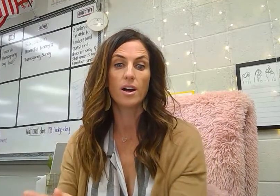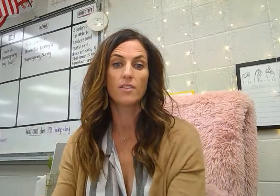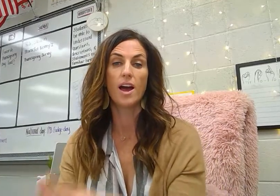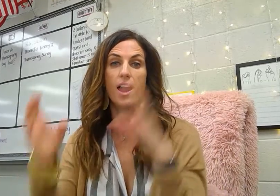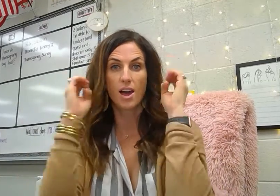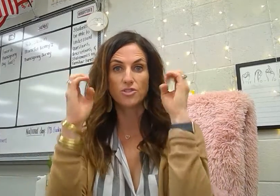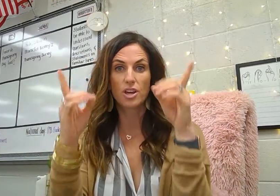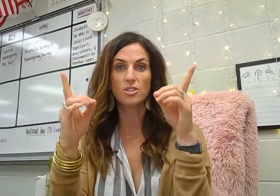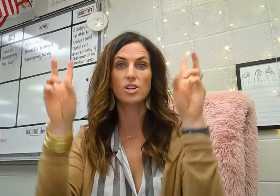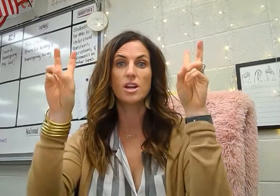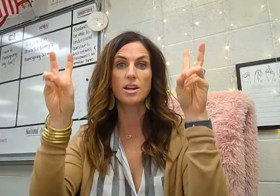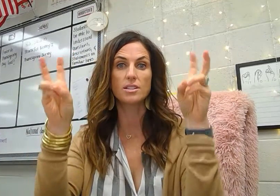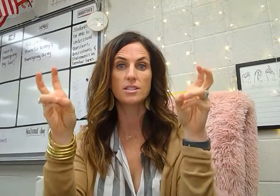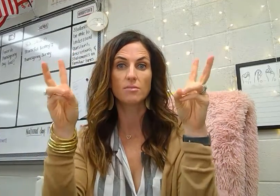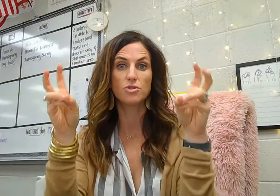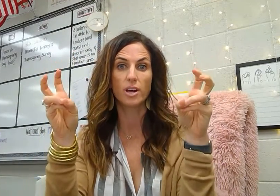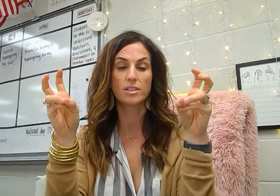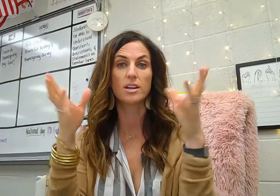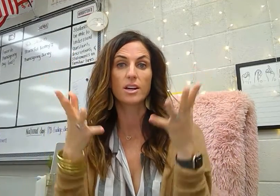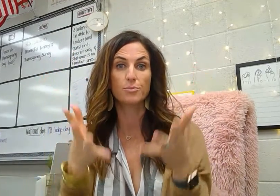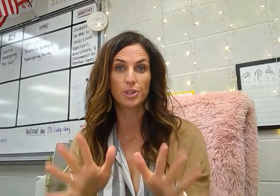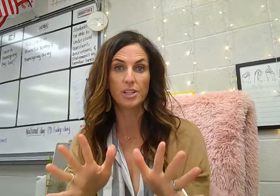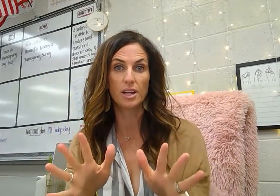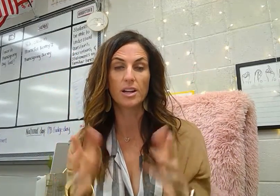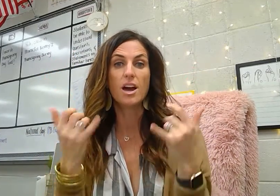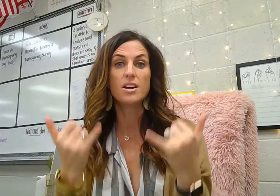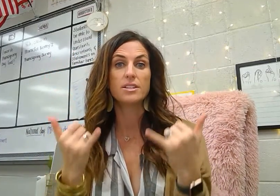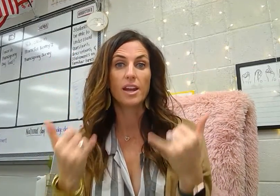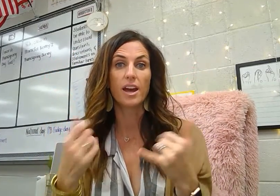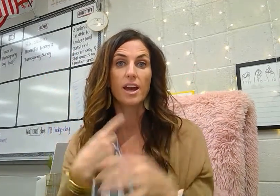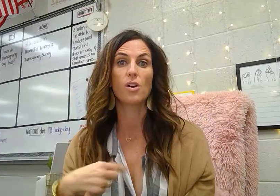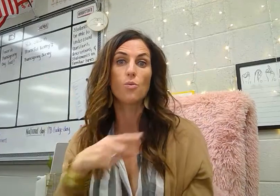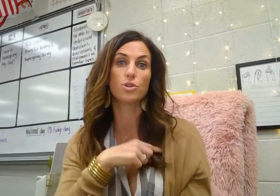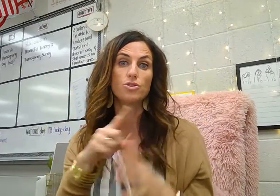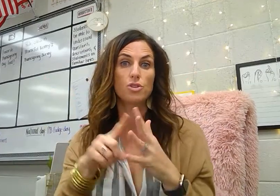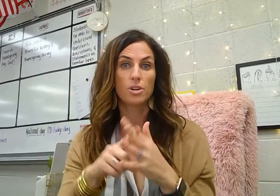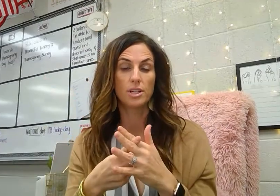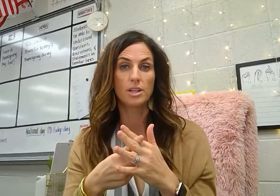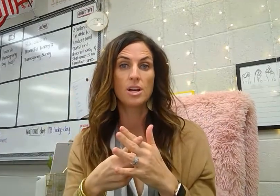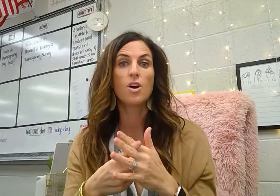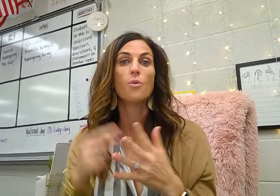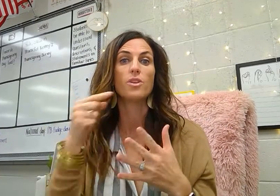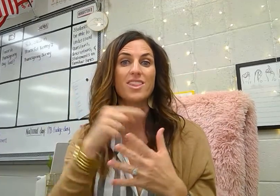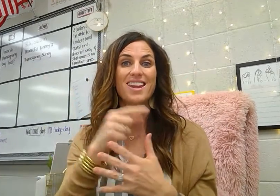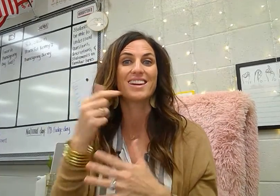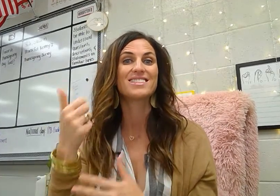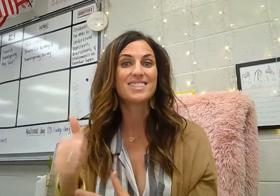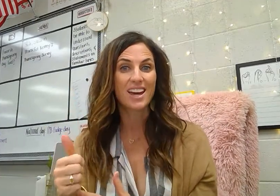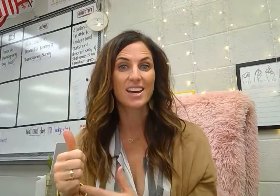of education and subjects completed. Today, we're starting with the next